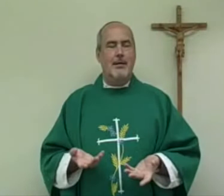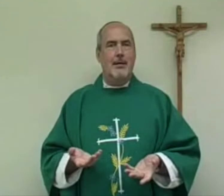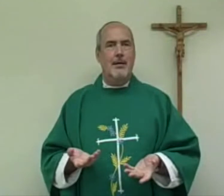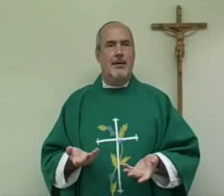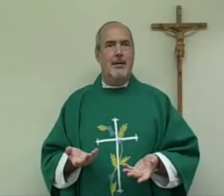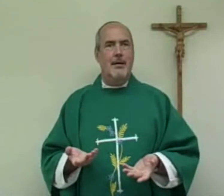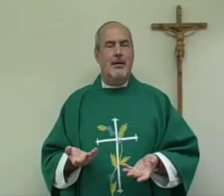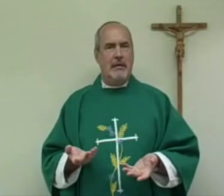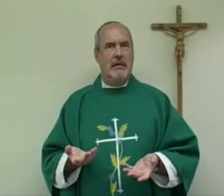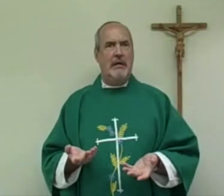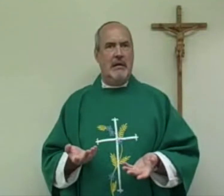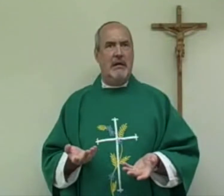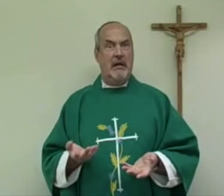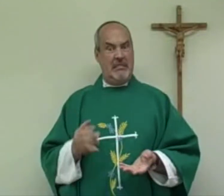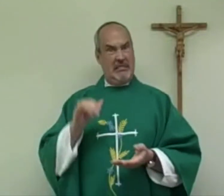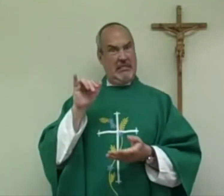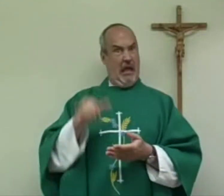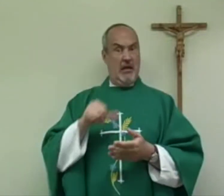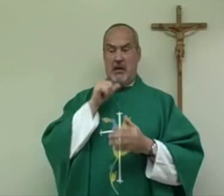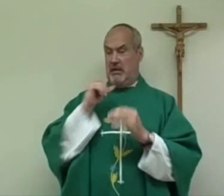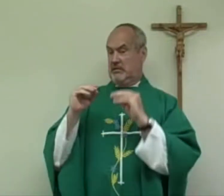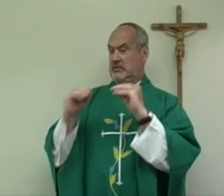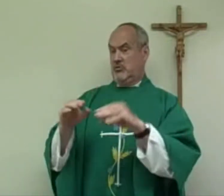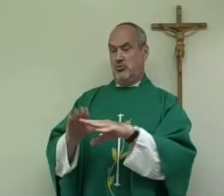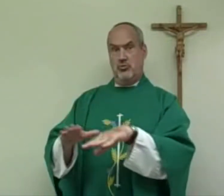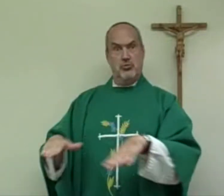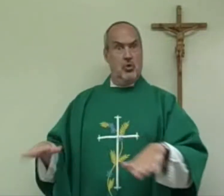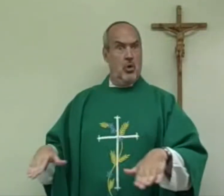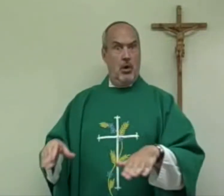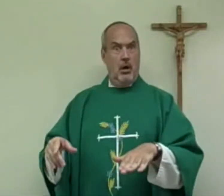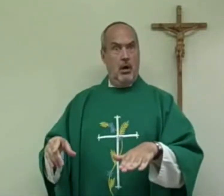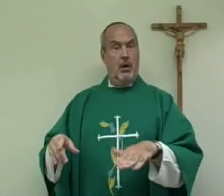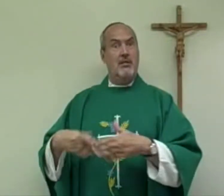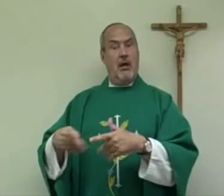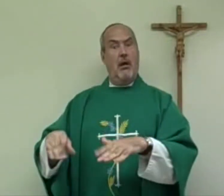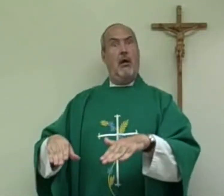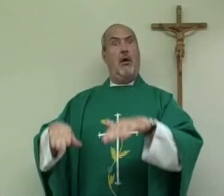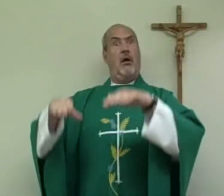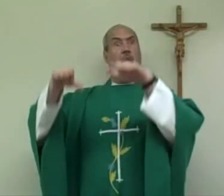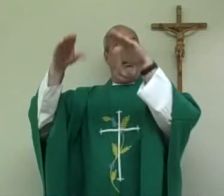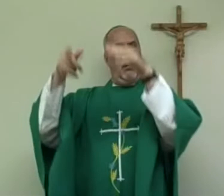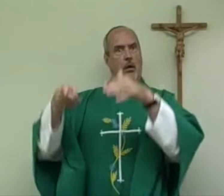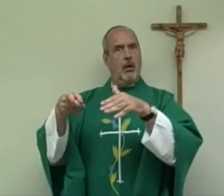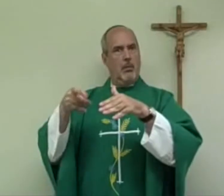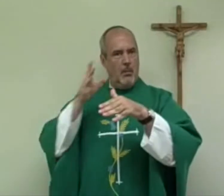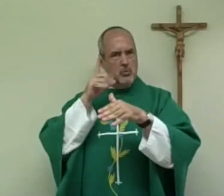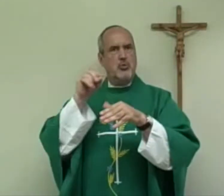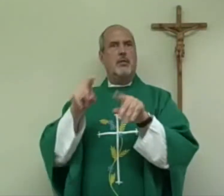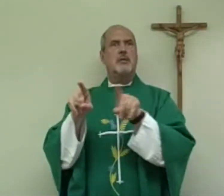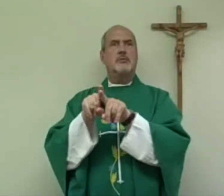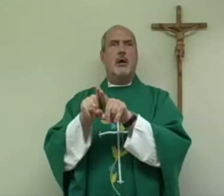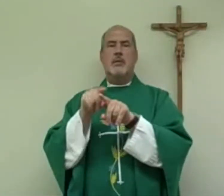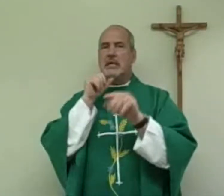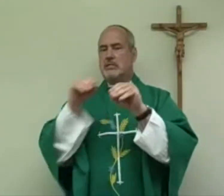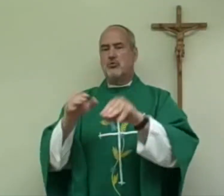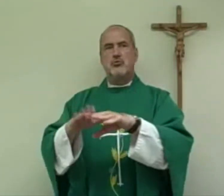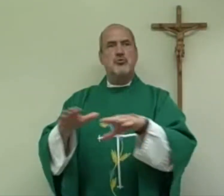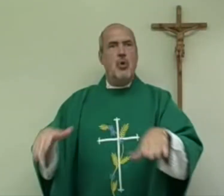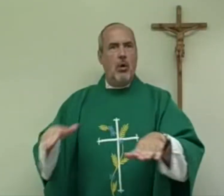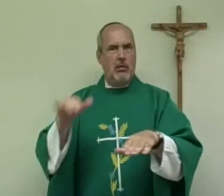teaches children to love God and to love other people. And when those aren't taught to children and they grow up, then